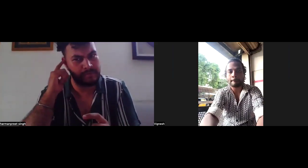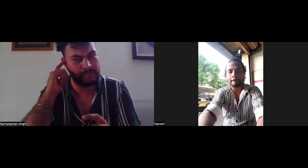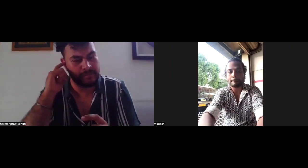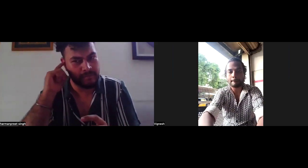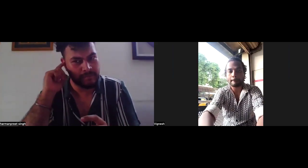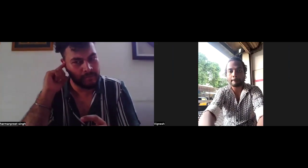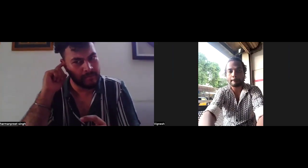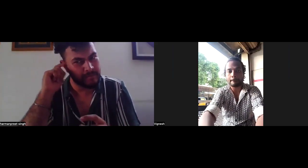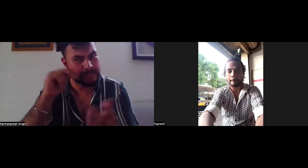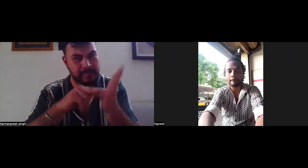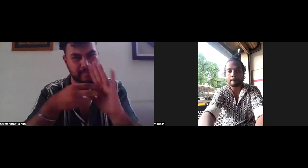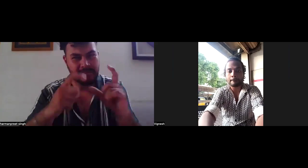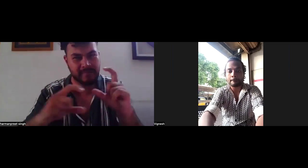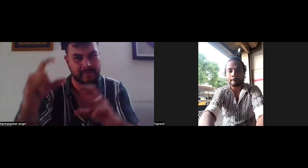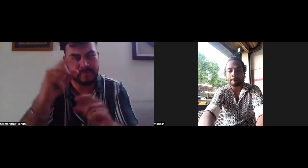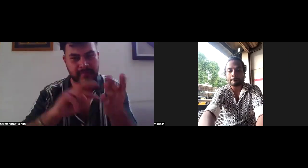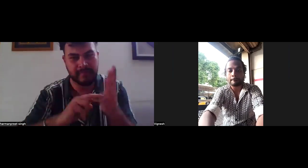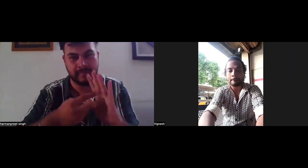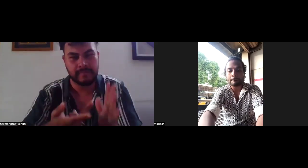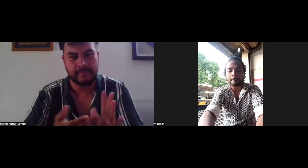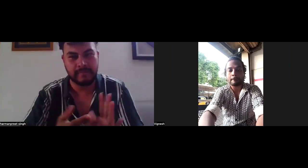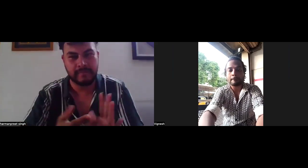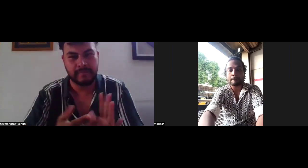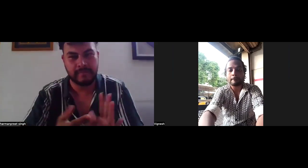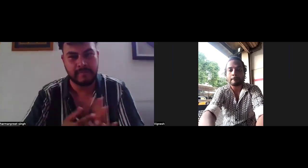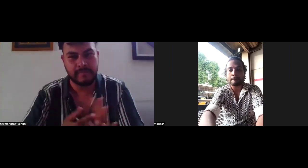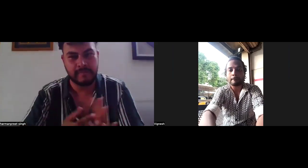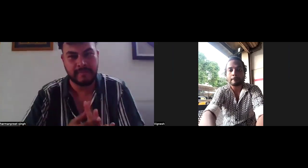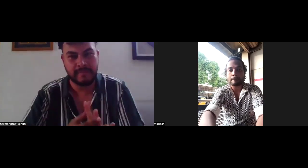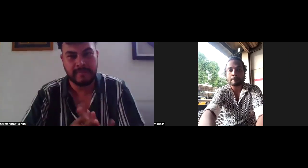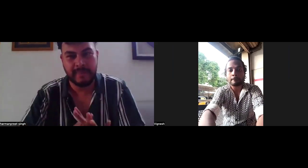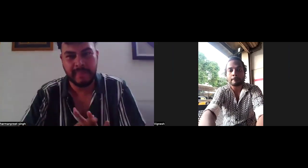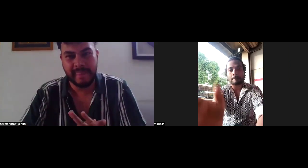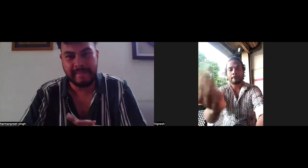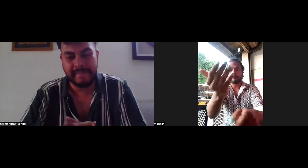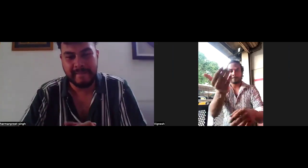Vignesh is suggesting if there could be some reordering on of the screens.